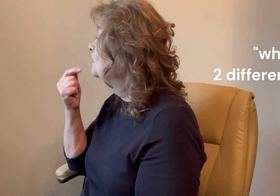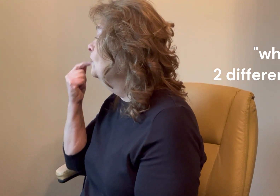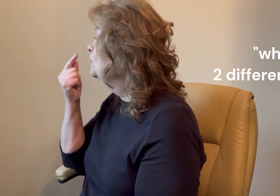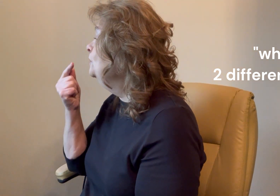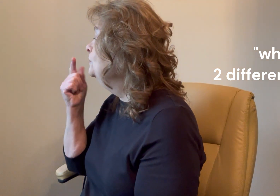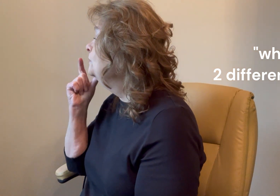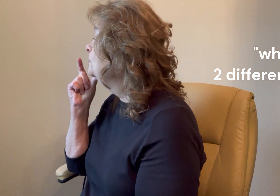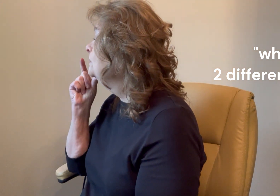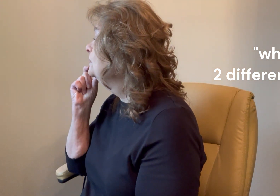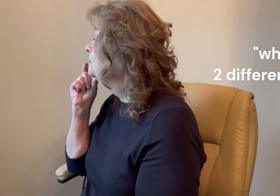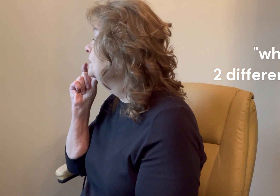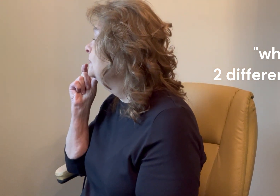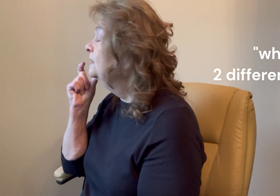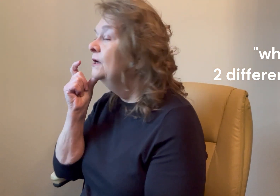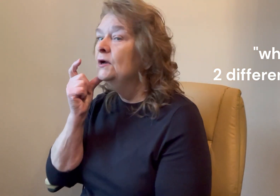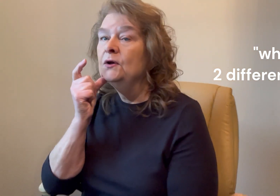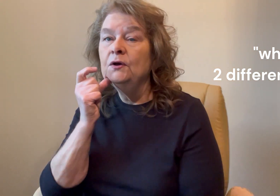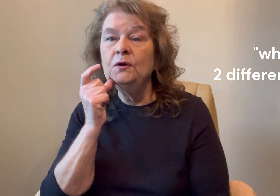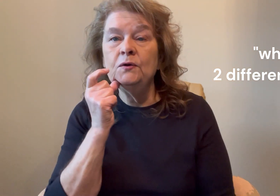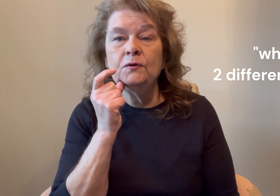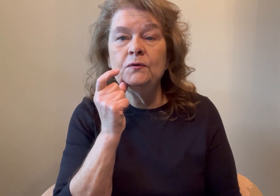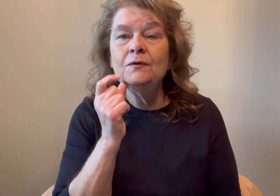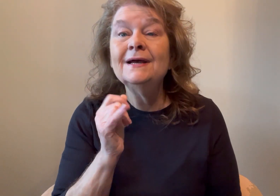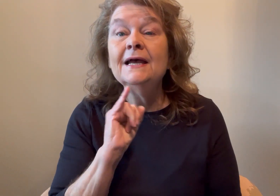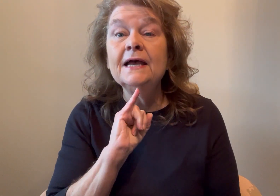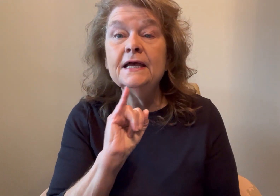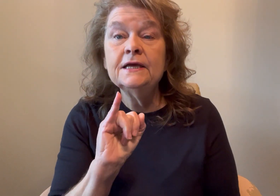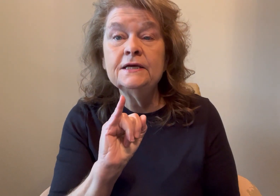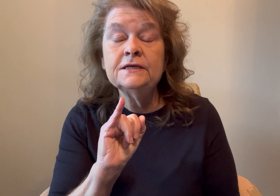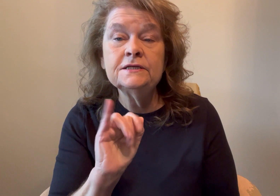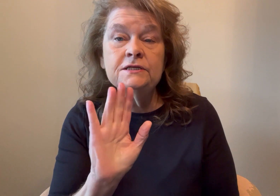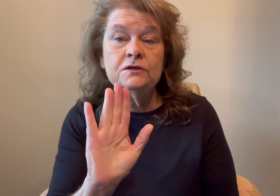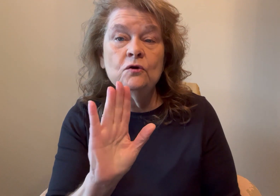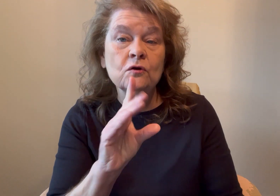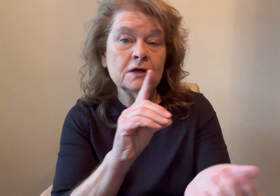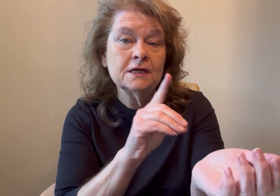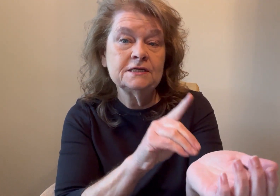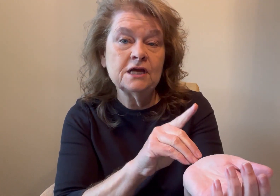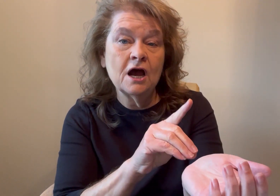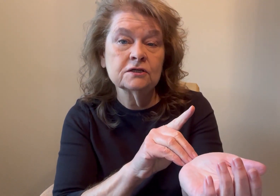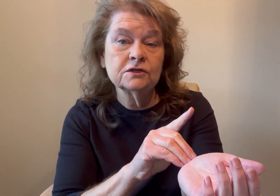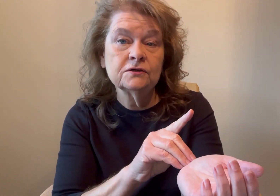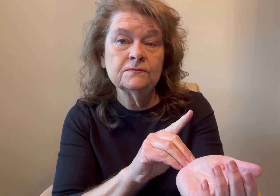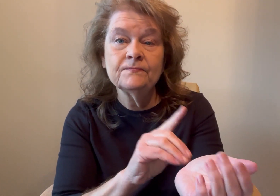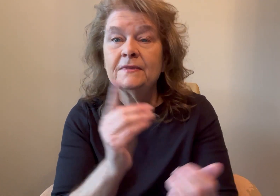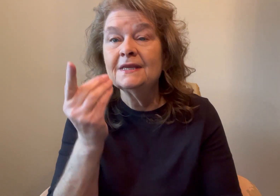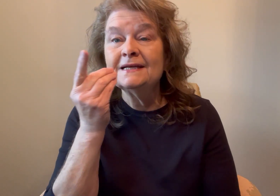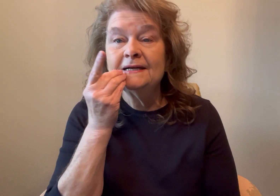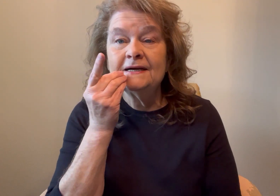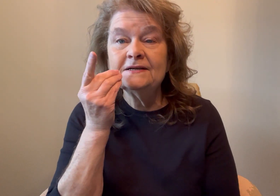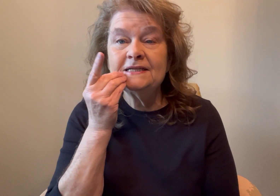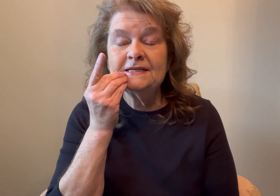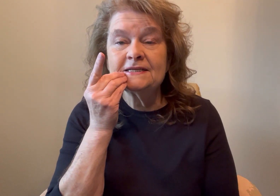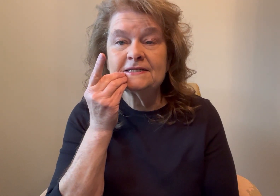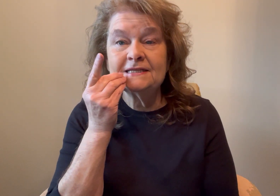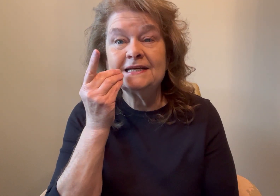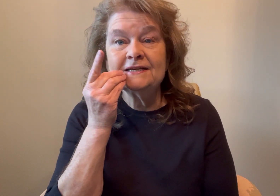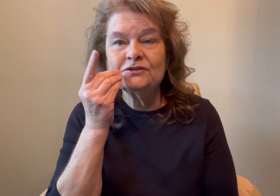or who? Who is your doctor or dentist? The D at your